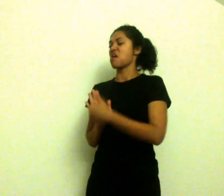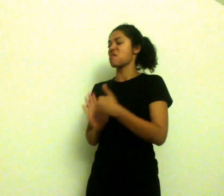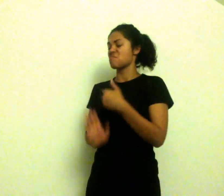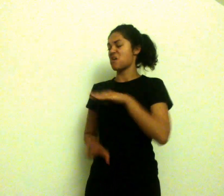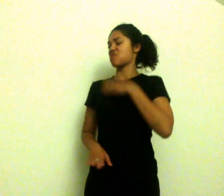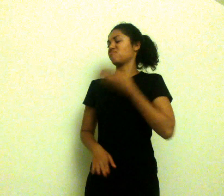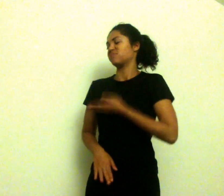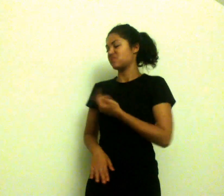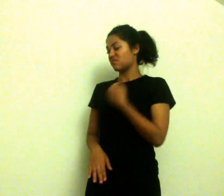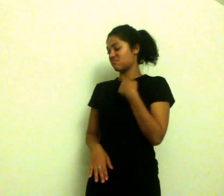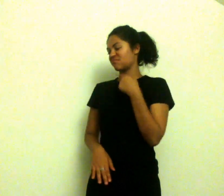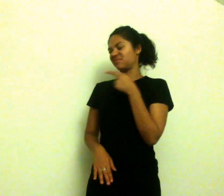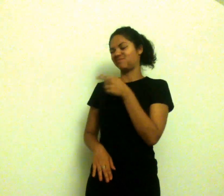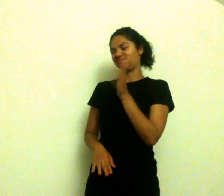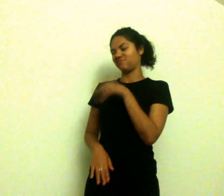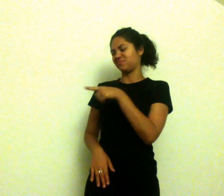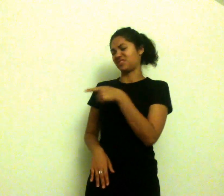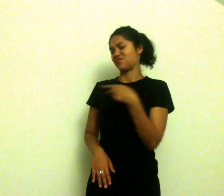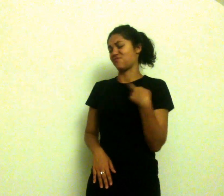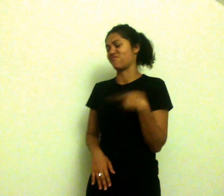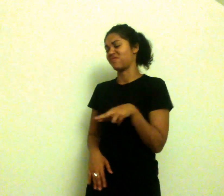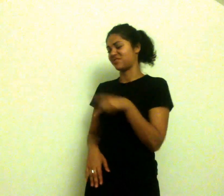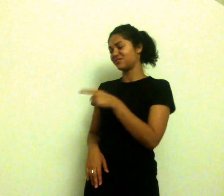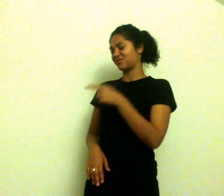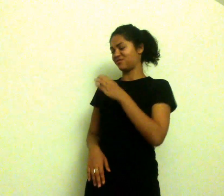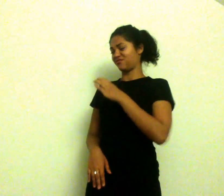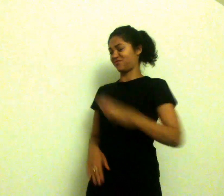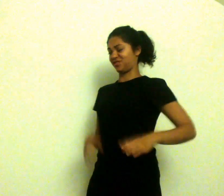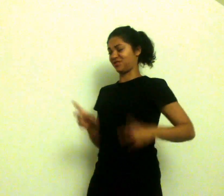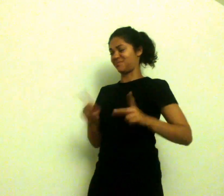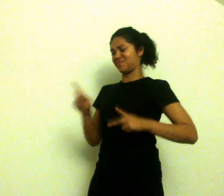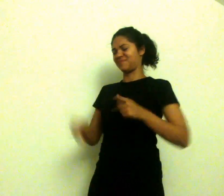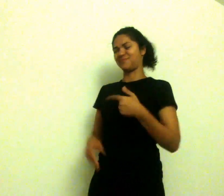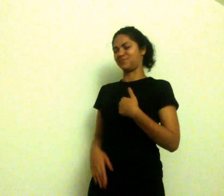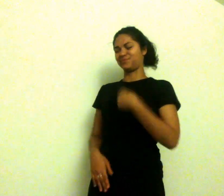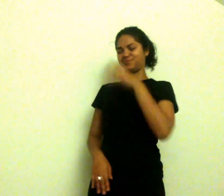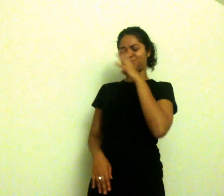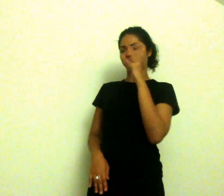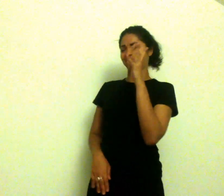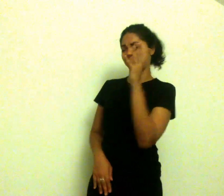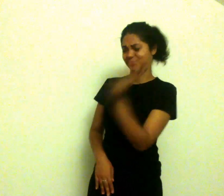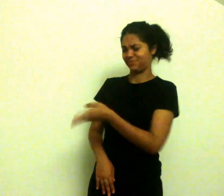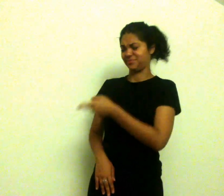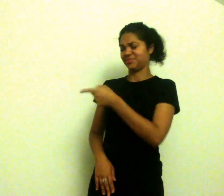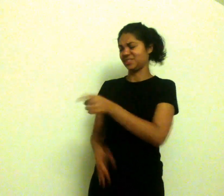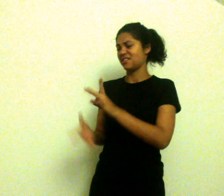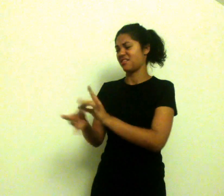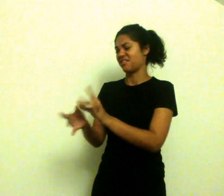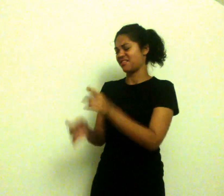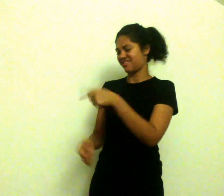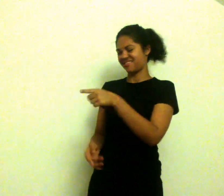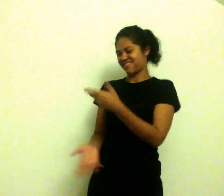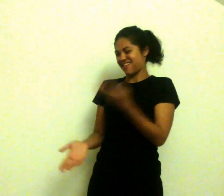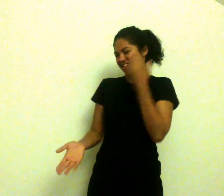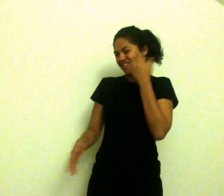Christian people, and I will dismiss their complaints because, as we all know, Christians and religious people are biased on